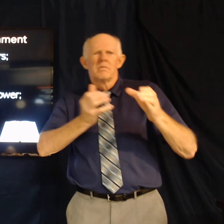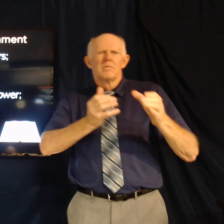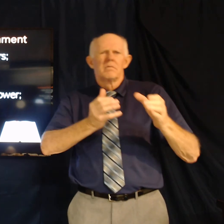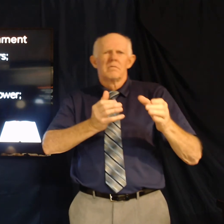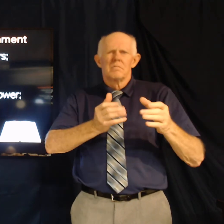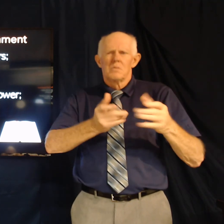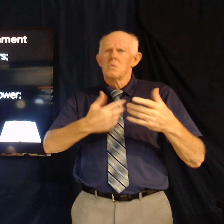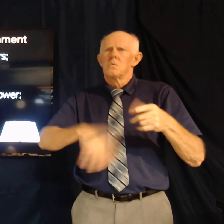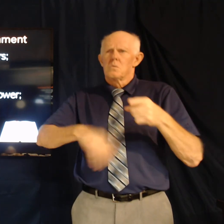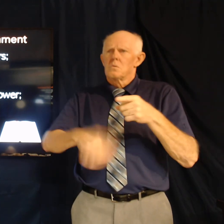He's gifted.